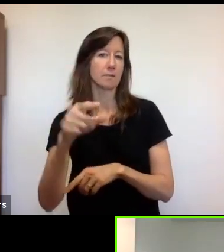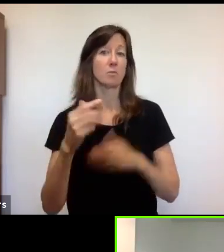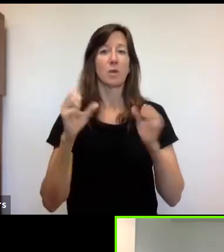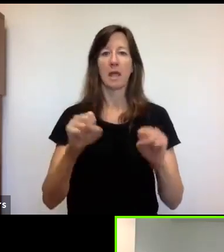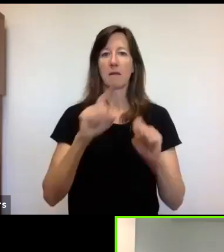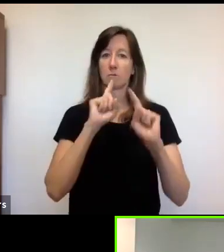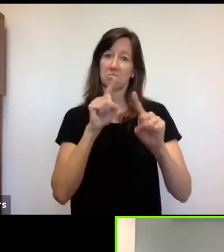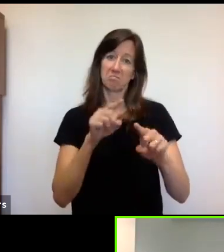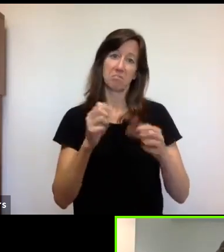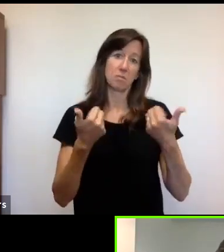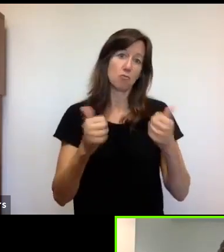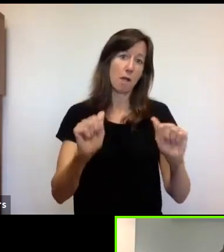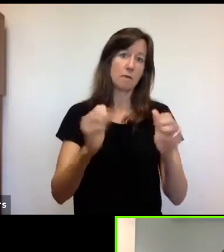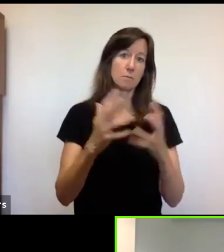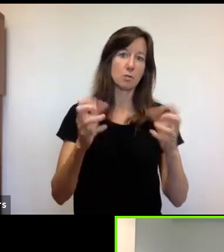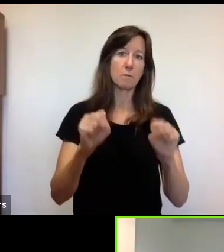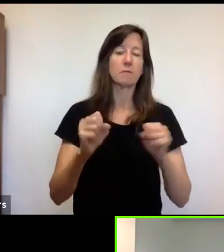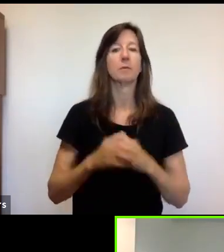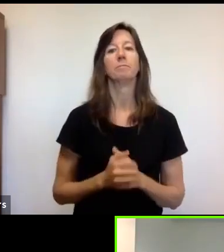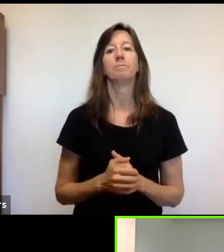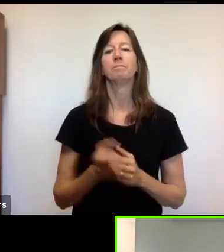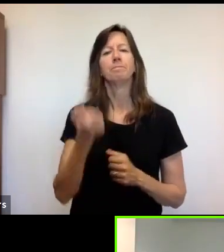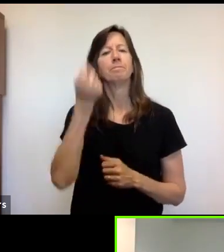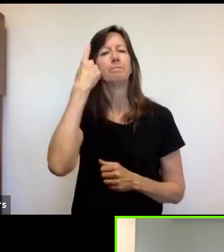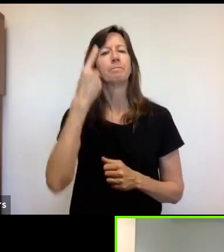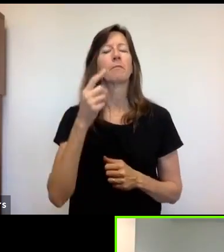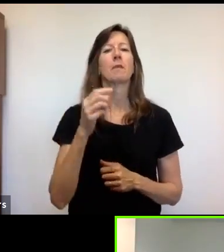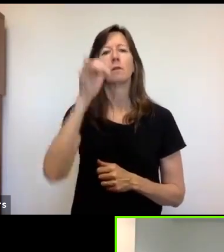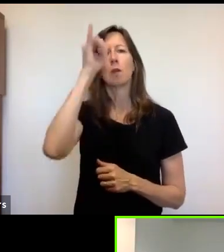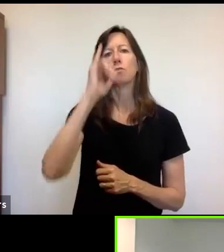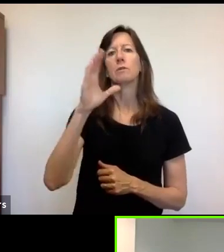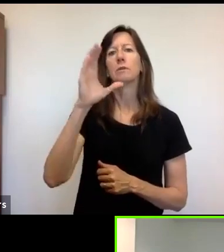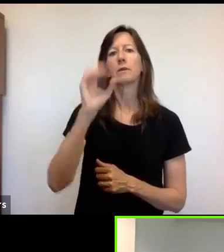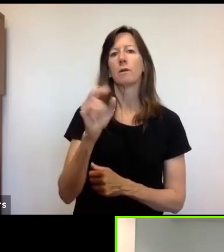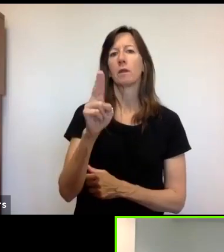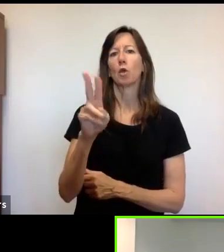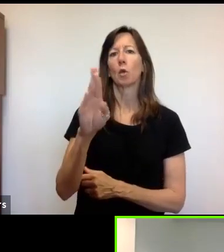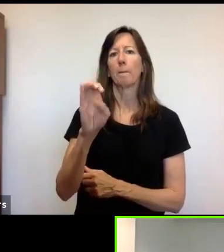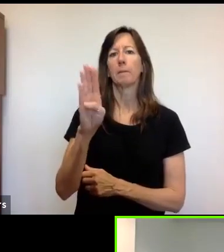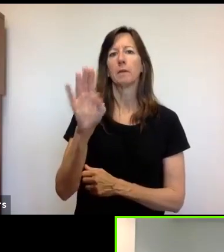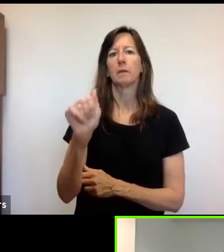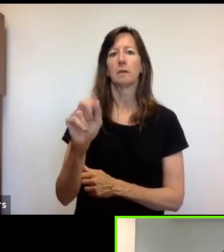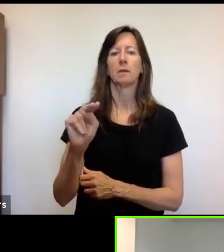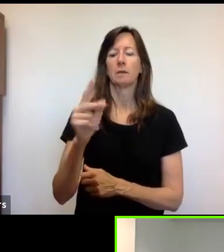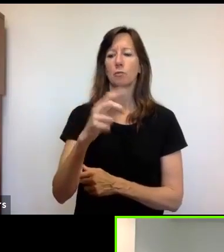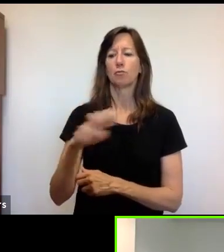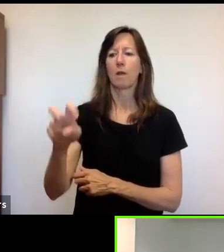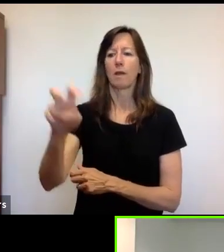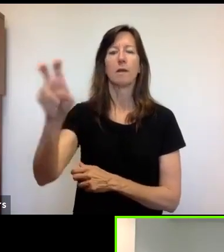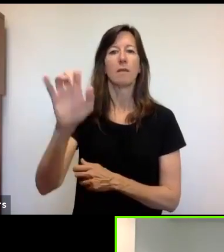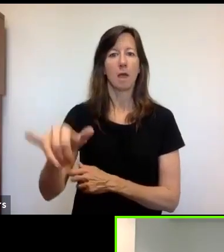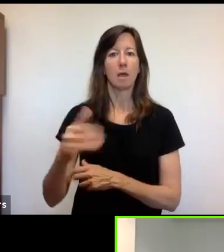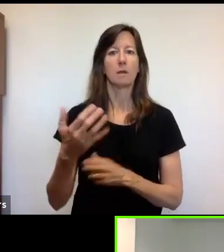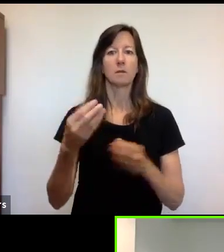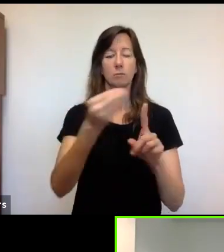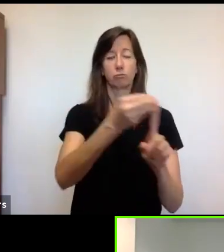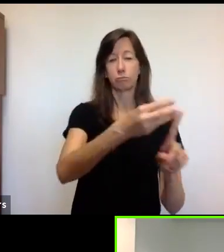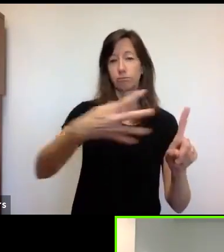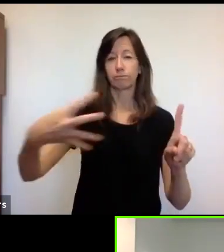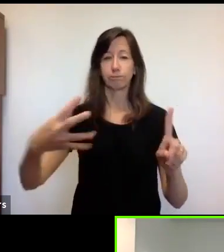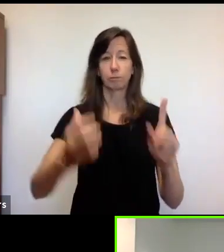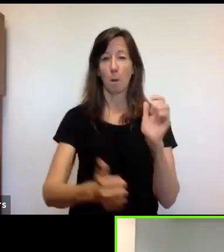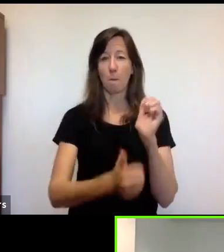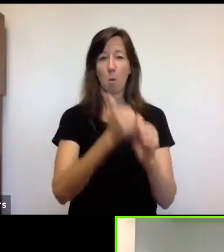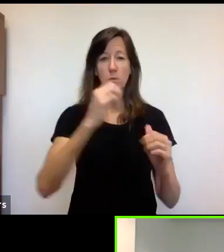the largest expansion of Dutchess County parks in 50 years. It includes, that expansion includes some major investments in other